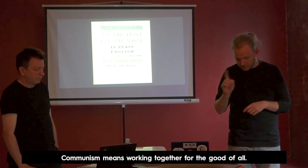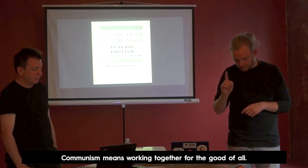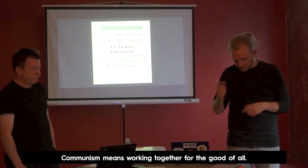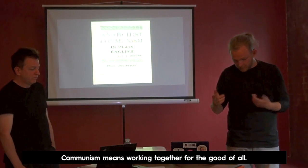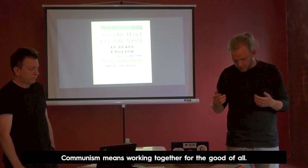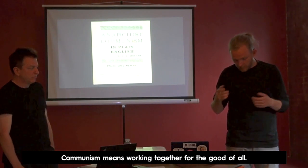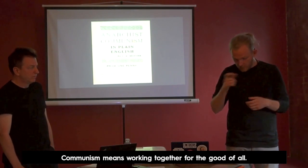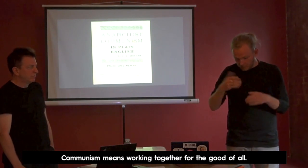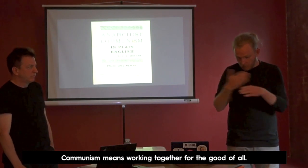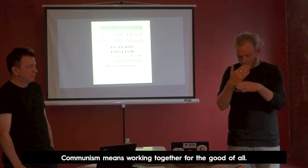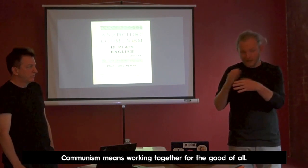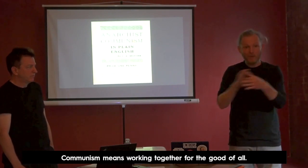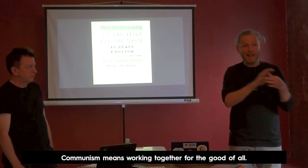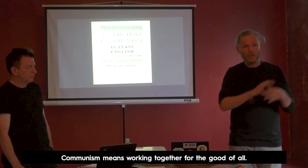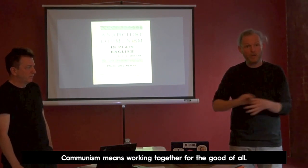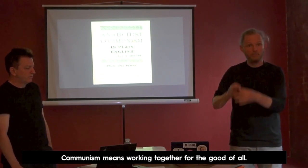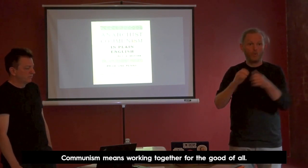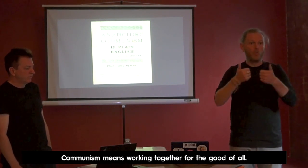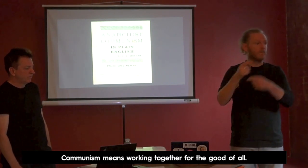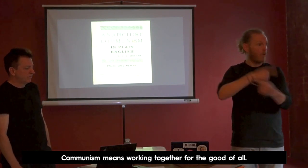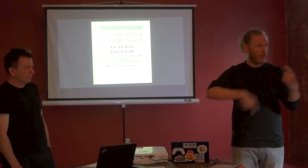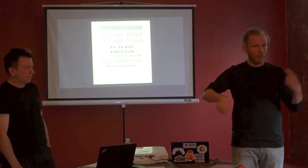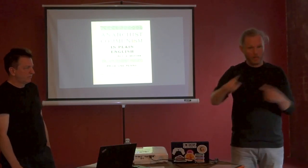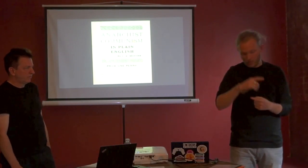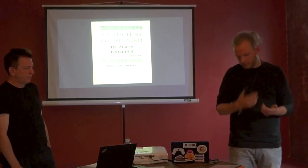Communism means working together for the good of all.